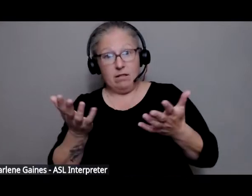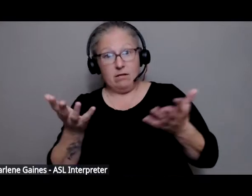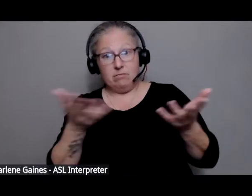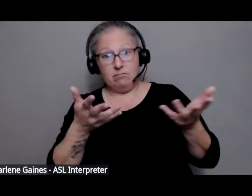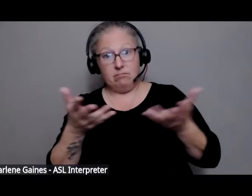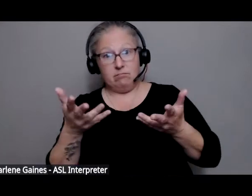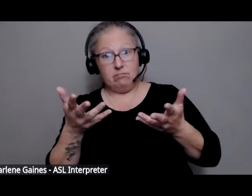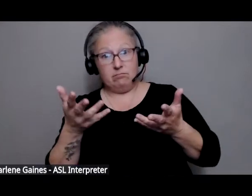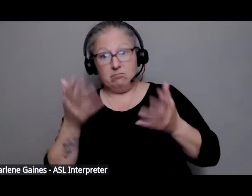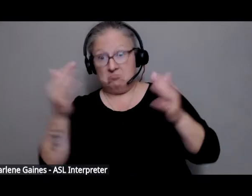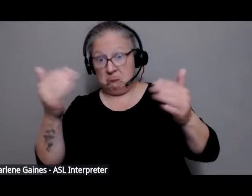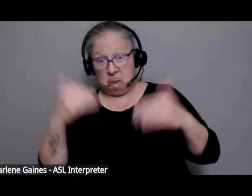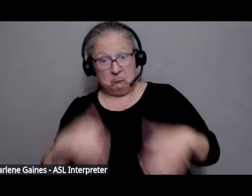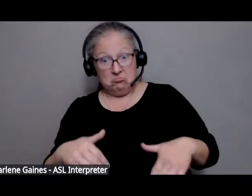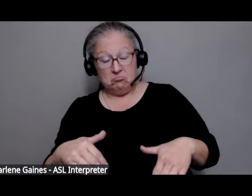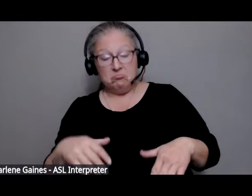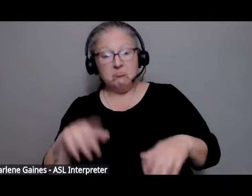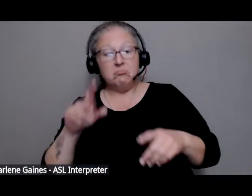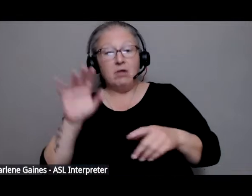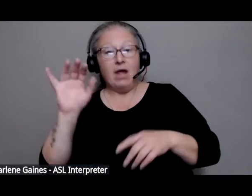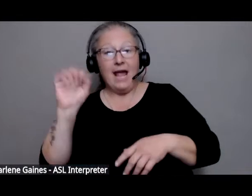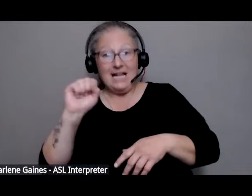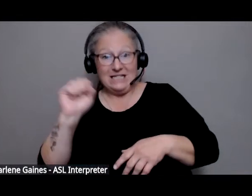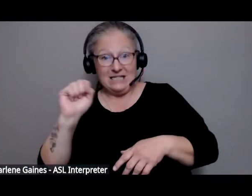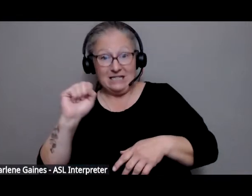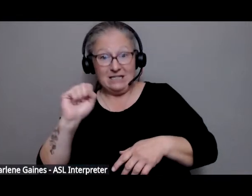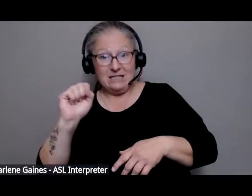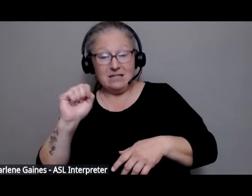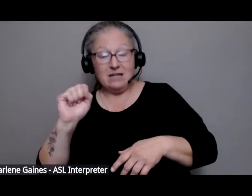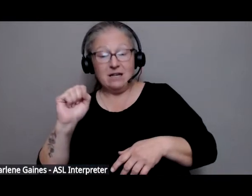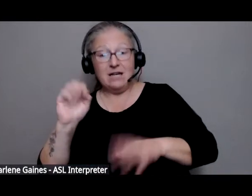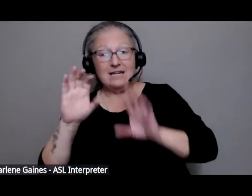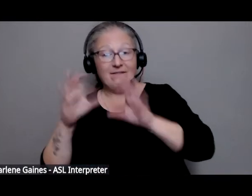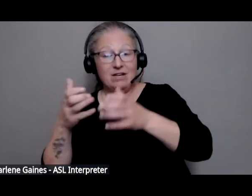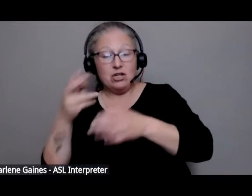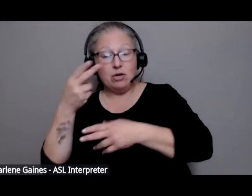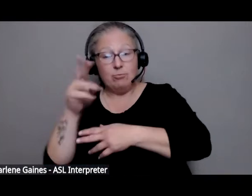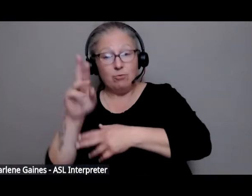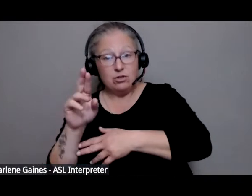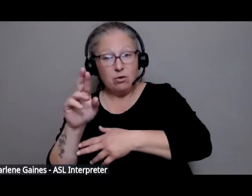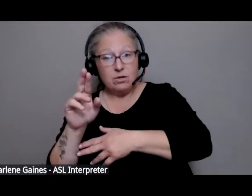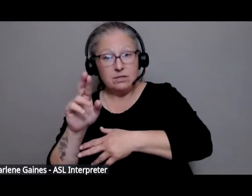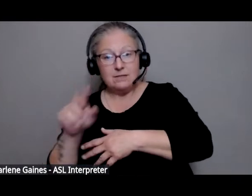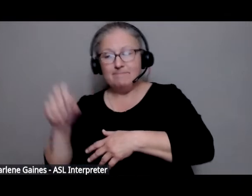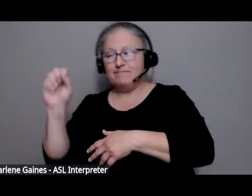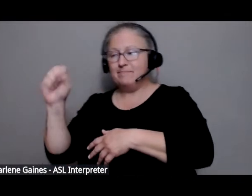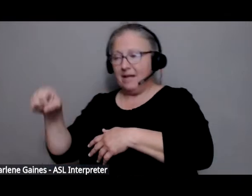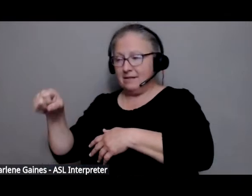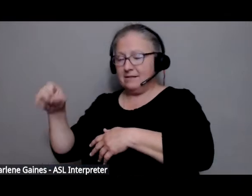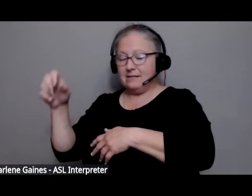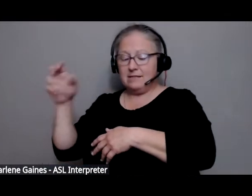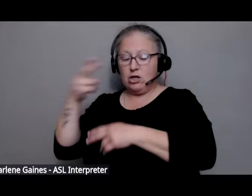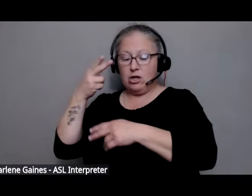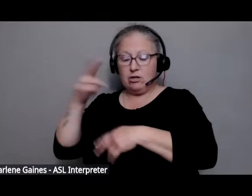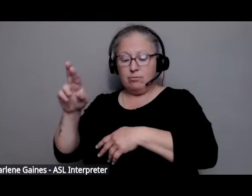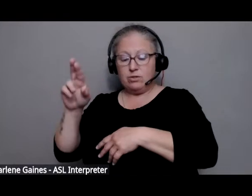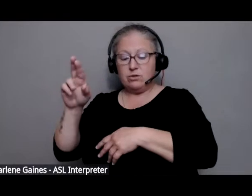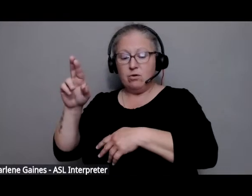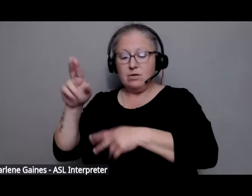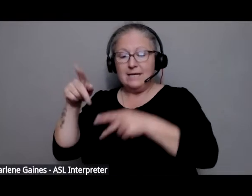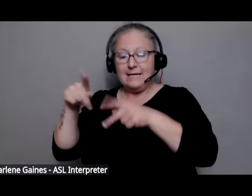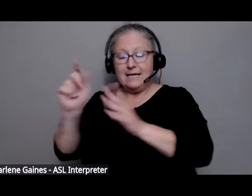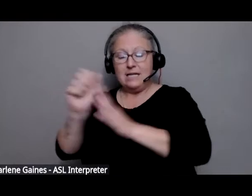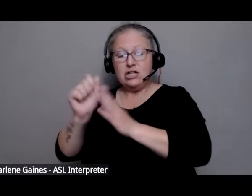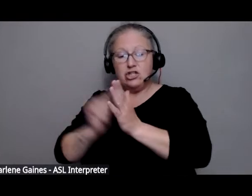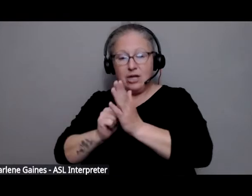We'll just move right through it to item S, the Division of Human Resources. Yes, the Human Resources Consent